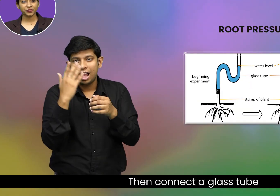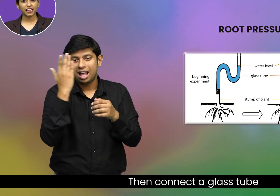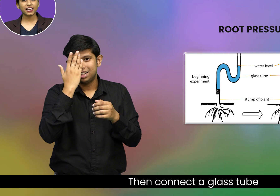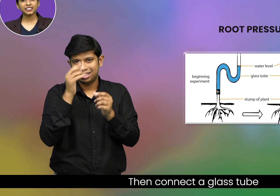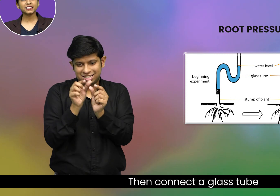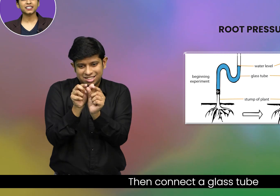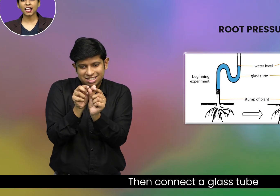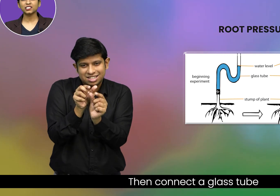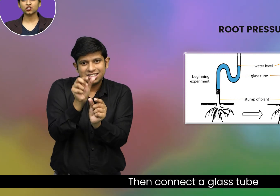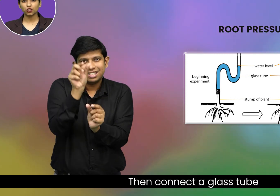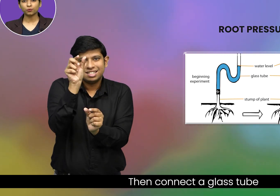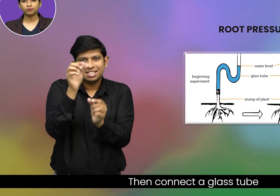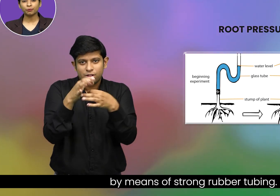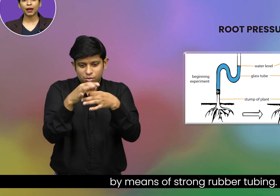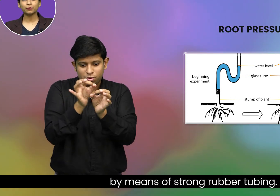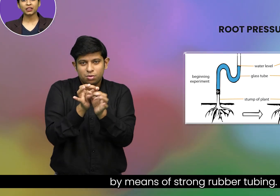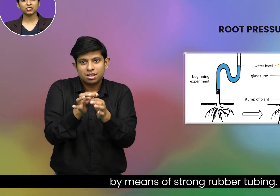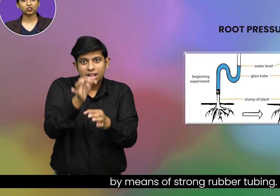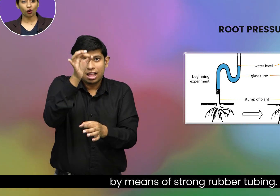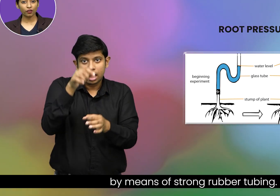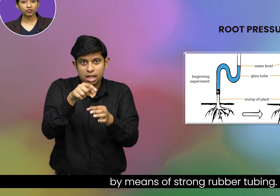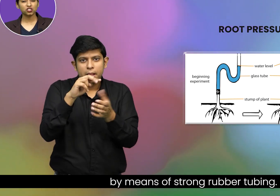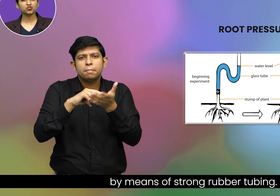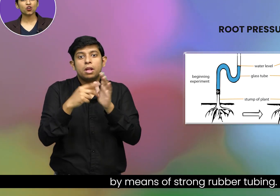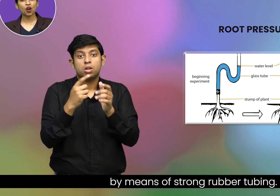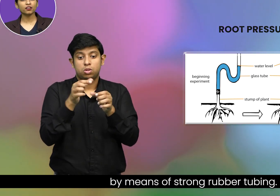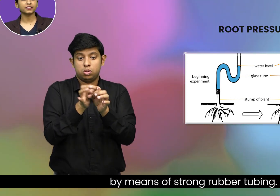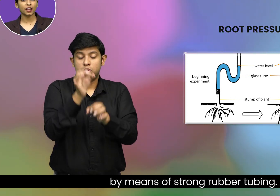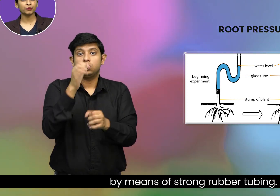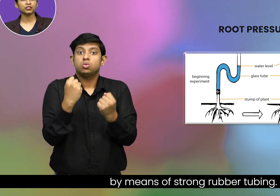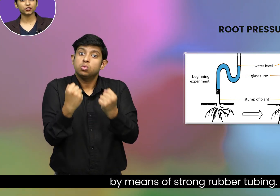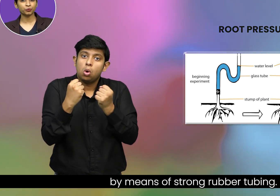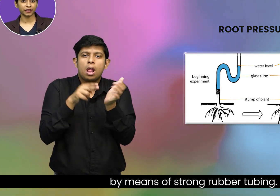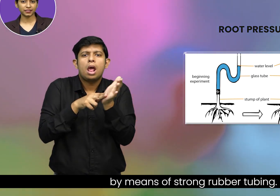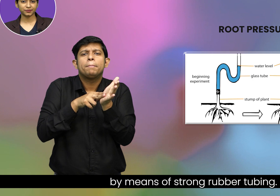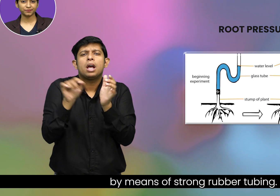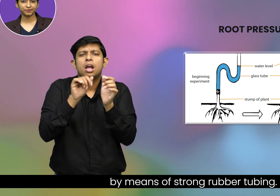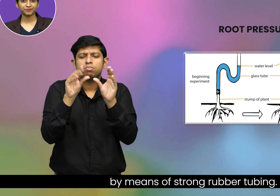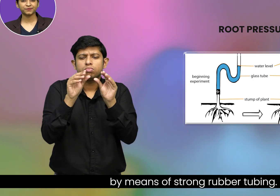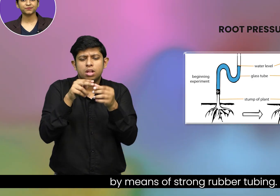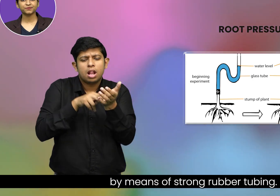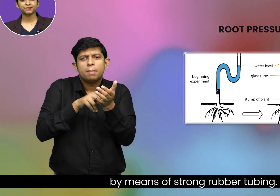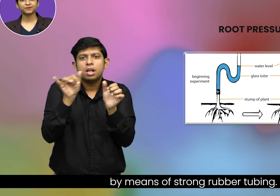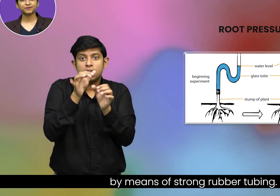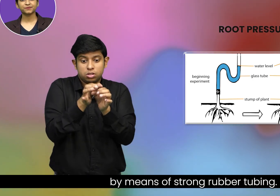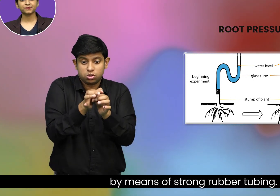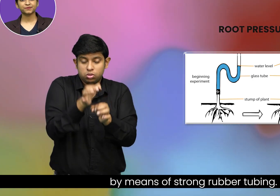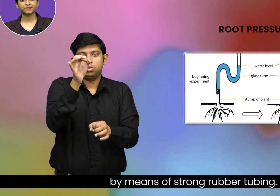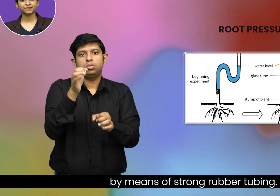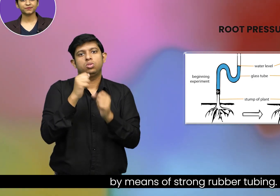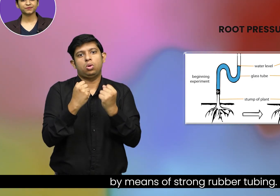Then connect a glass tube by means of strong rubber tubing.